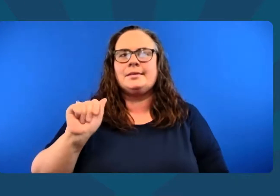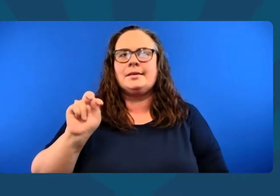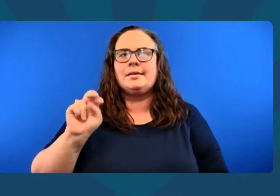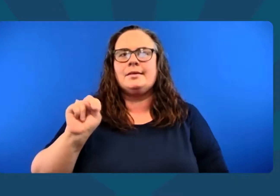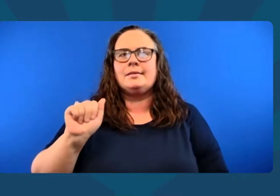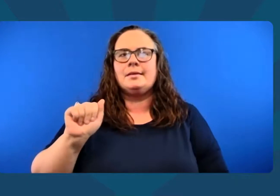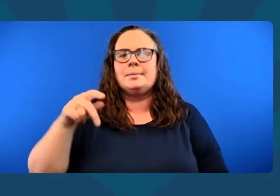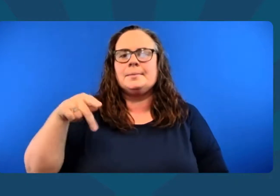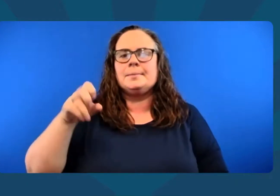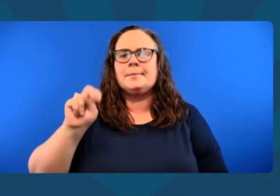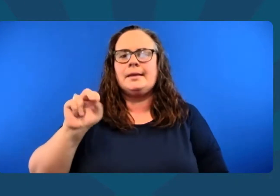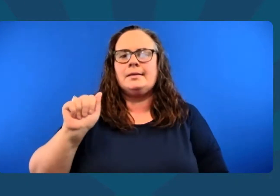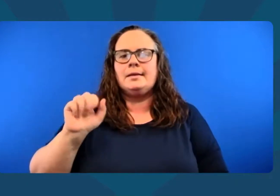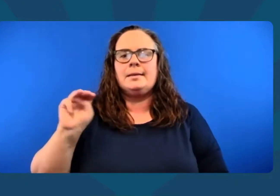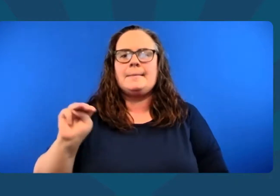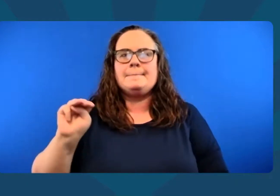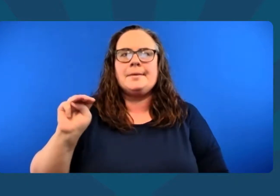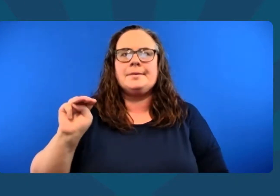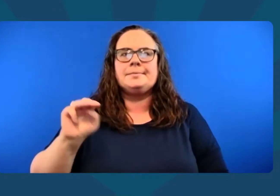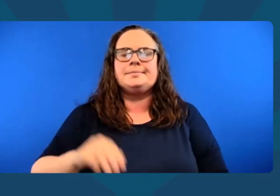Tatiana Peña M.